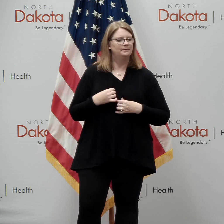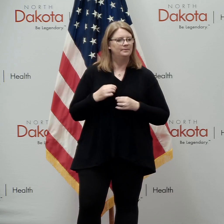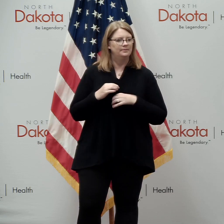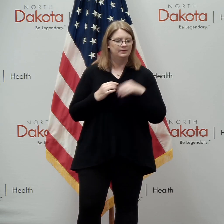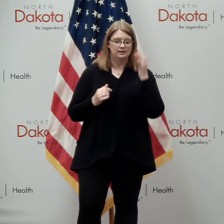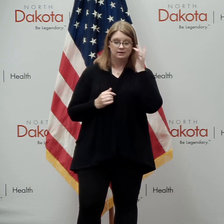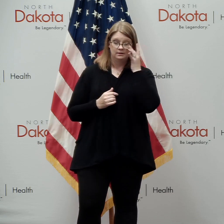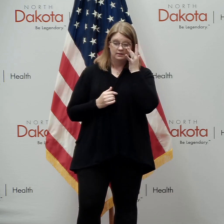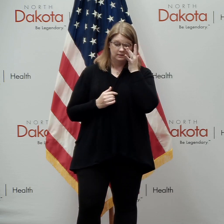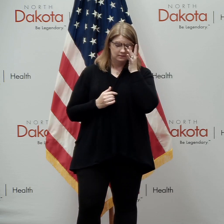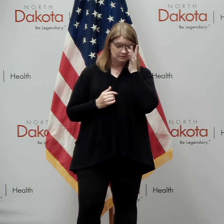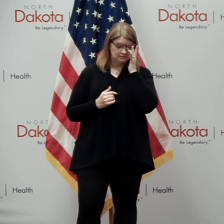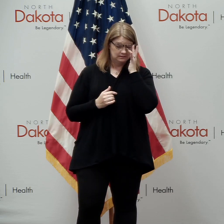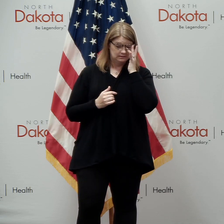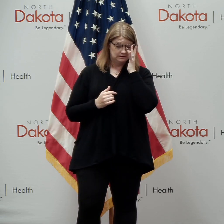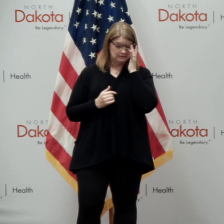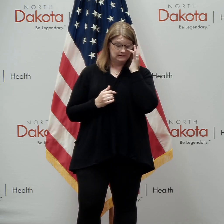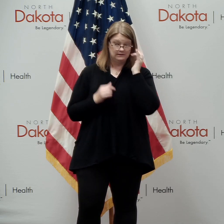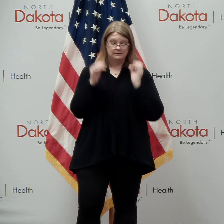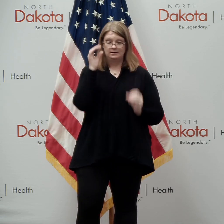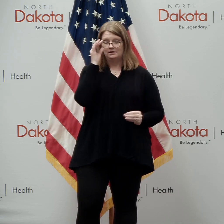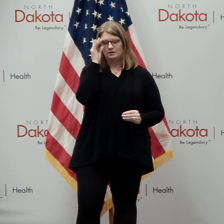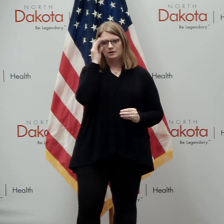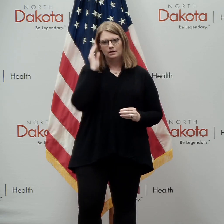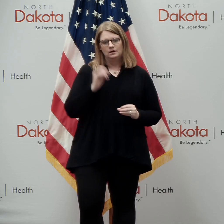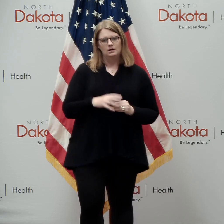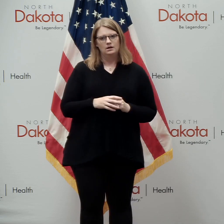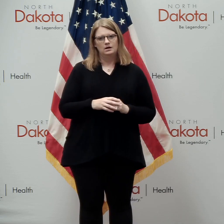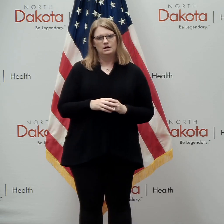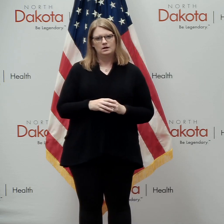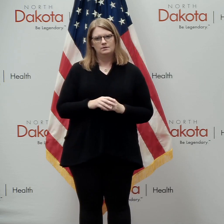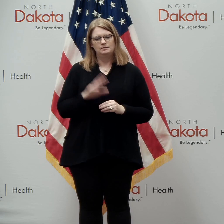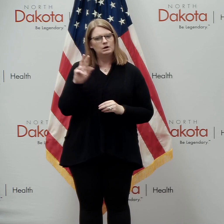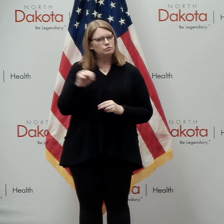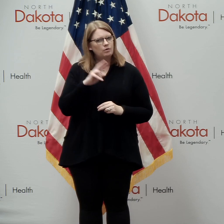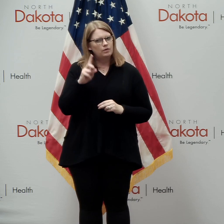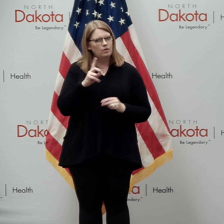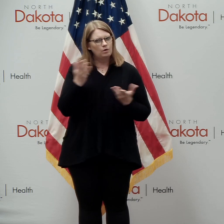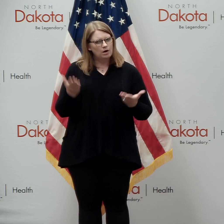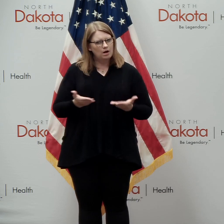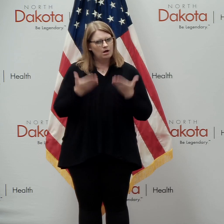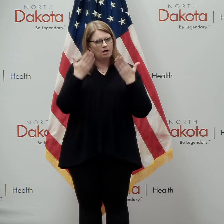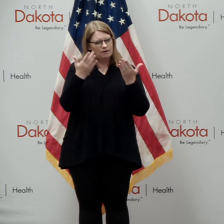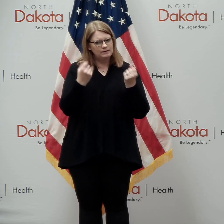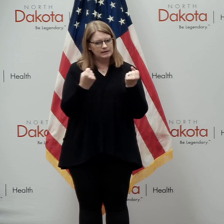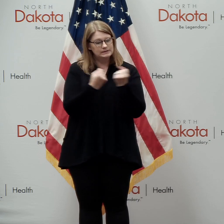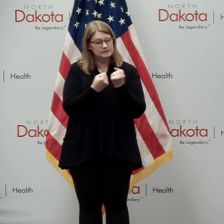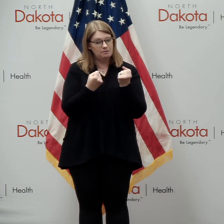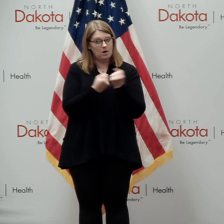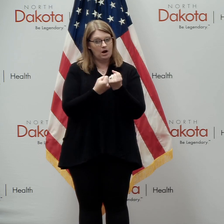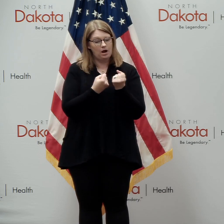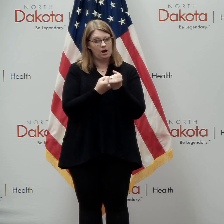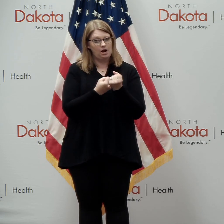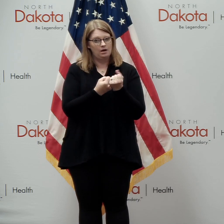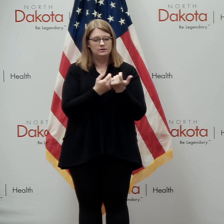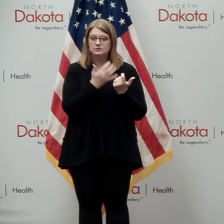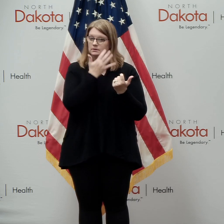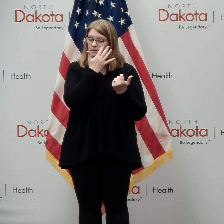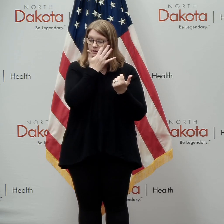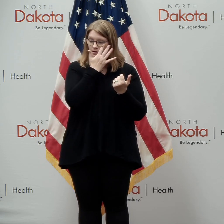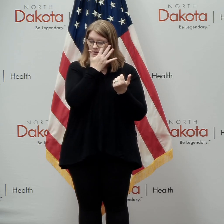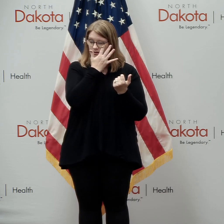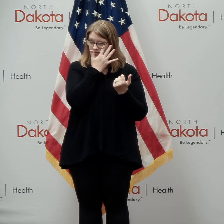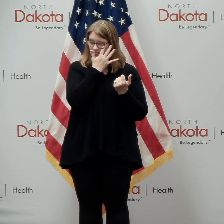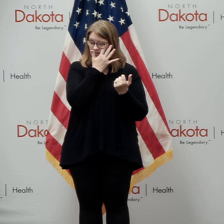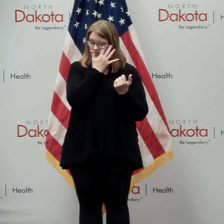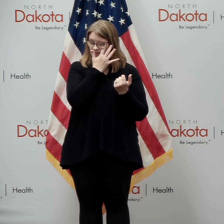As you know, North Dakota continues to offer and support and promote one of the strongest tools in our fight